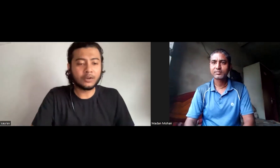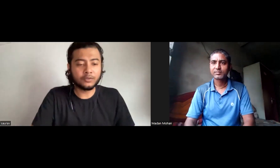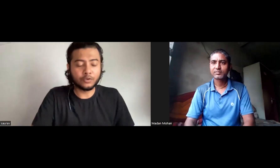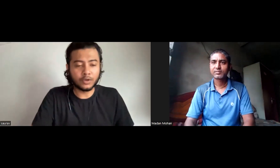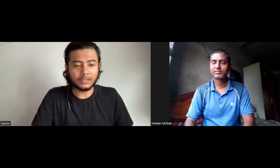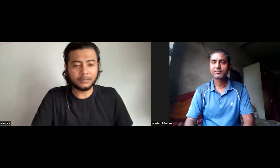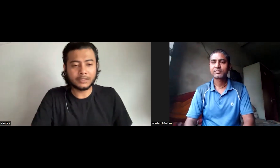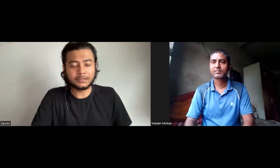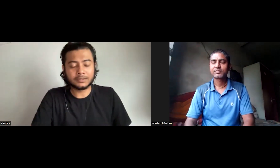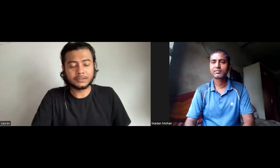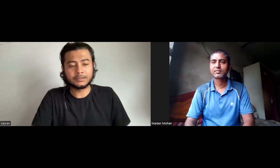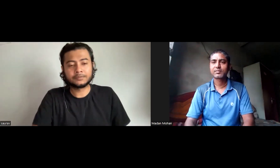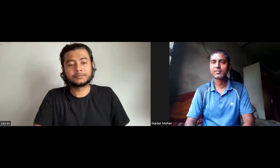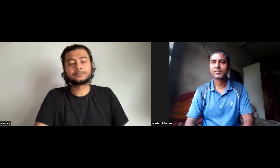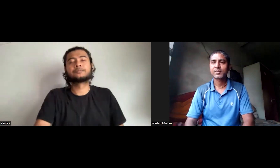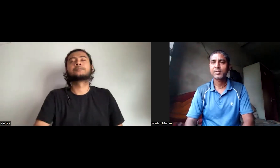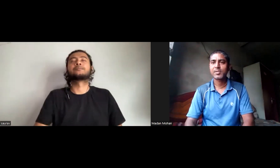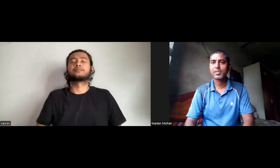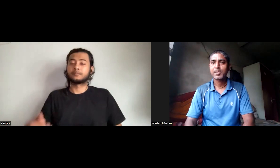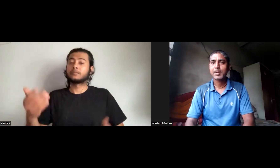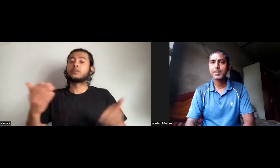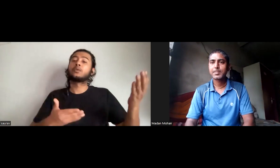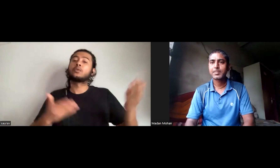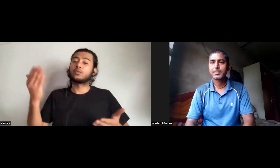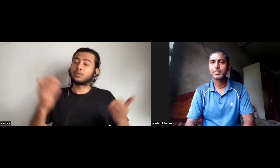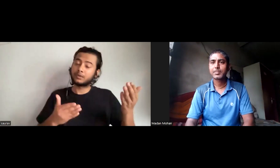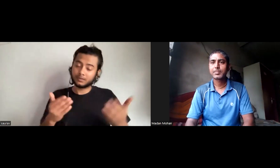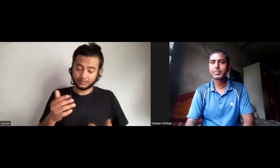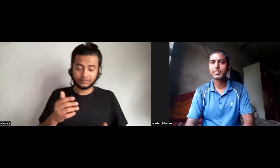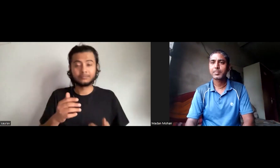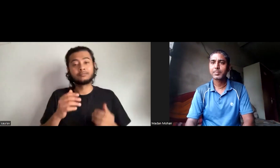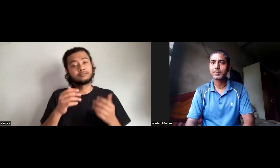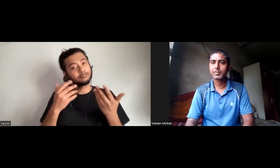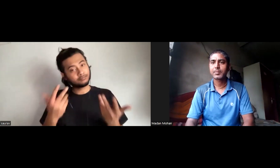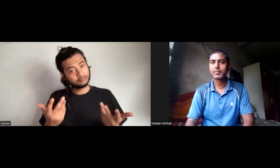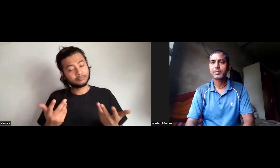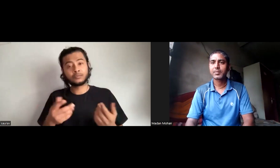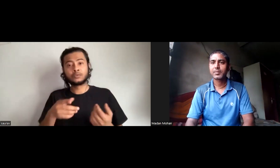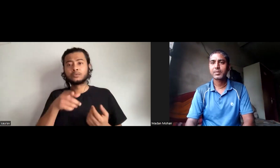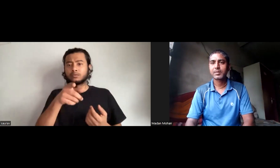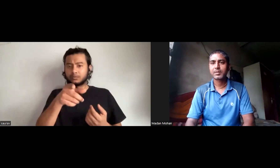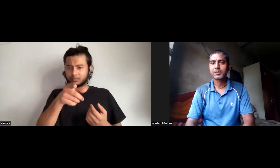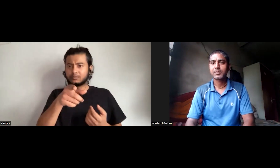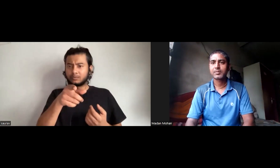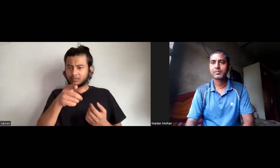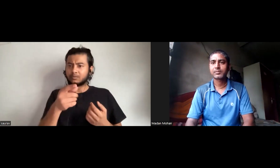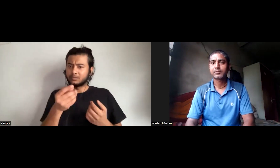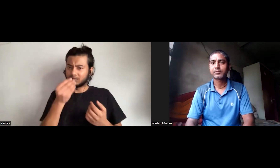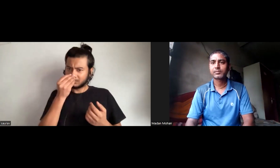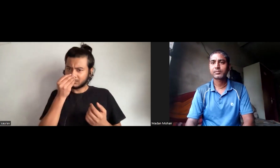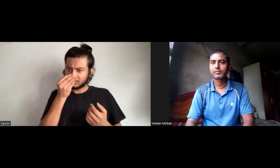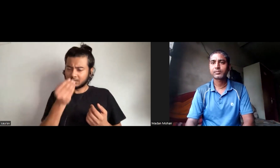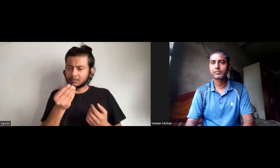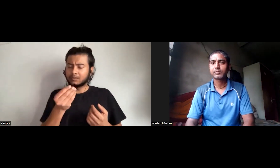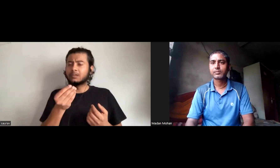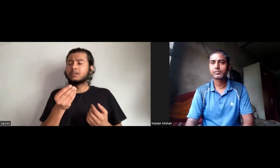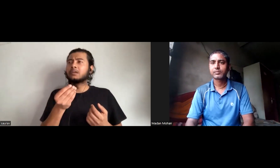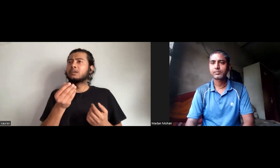of Kolkata, Mataji says. he's based in Calcutta. So probably we can connect you someday. I'm not sure